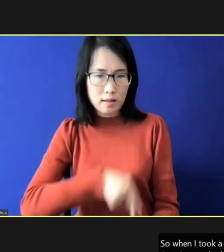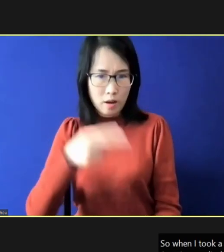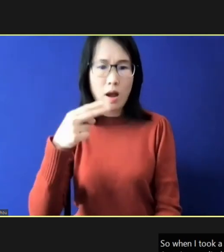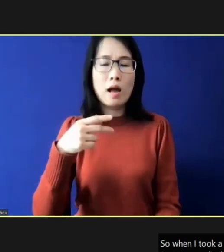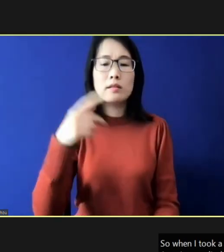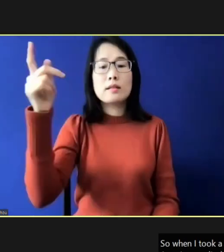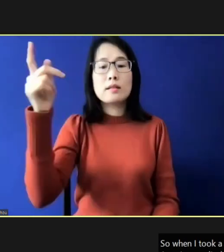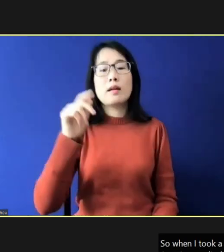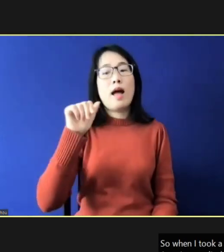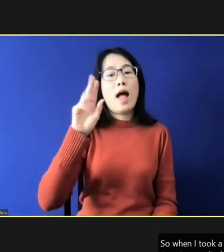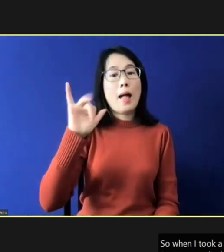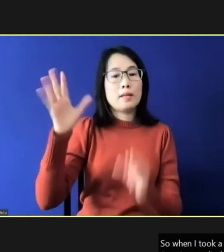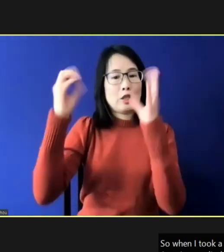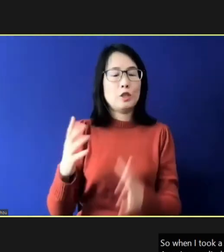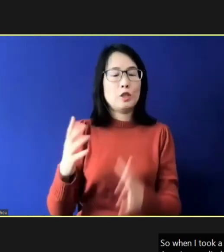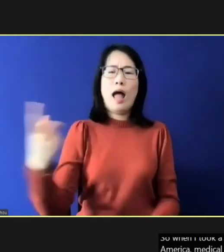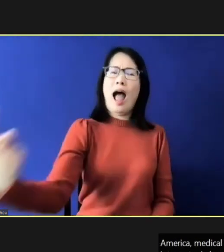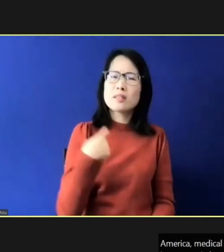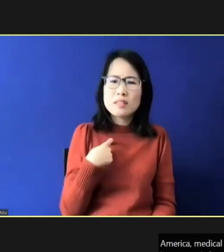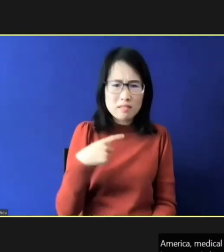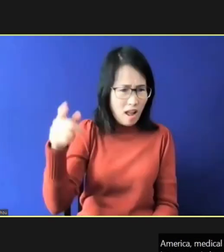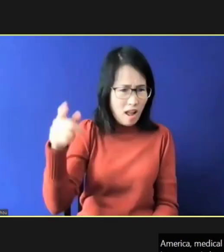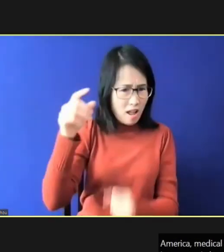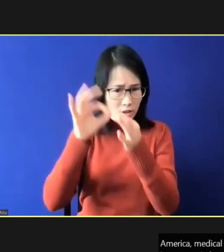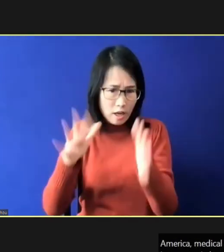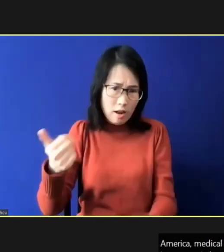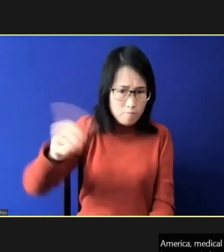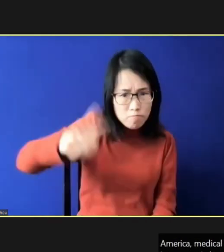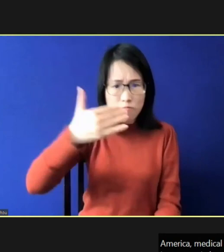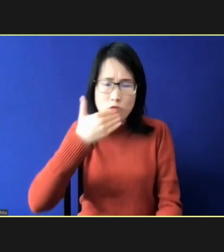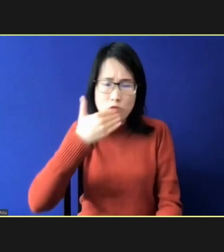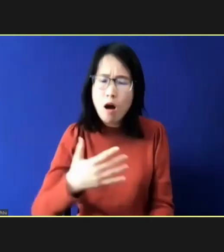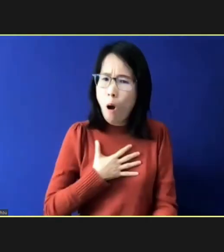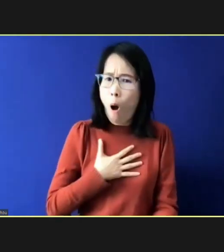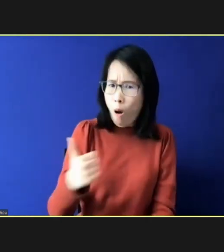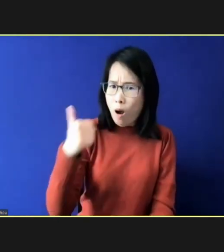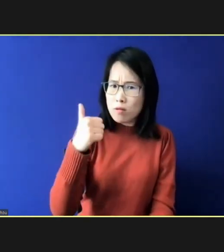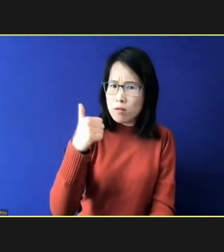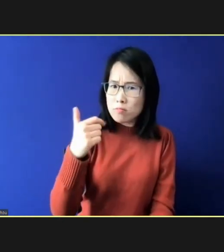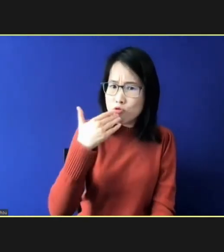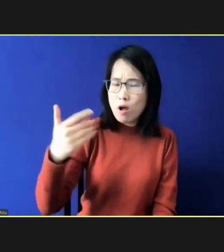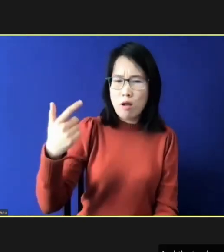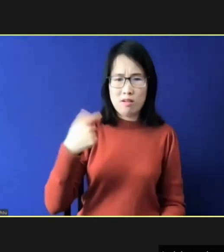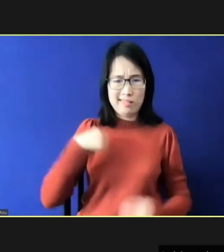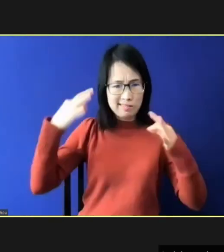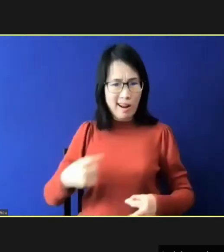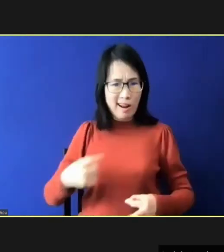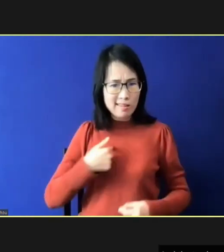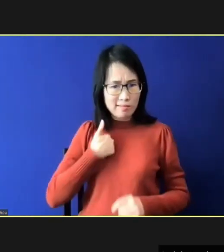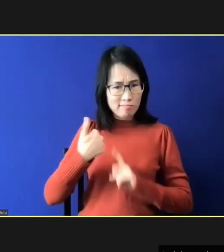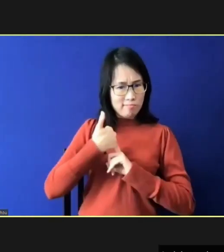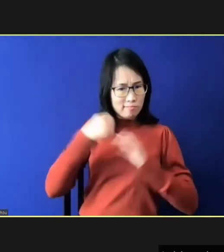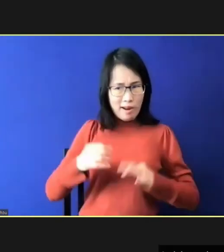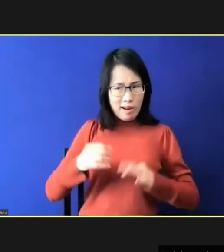always had an interpreter. I always had a qualified interpreter. And the teacher would ask me, you know, how's the interpreter? Good,